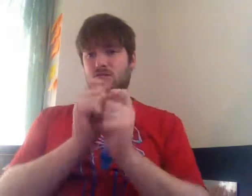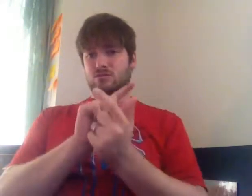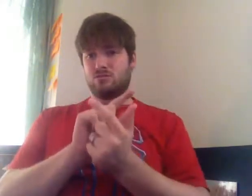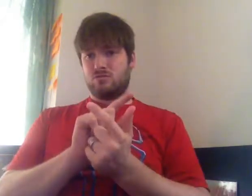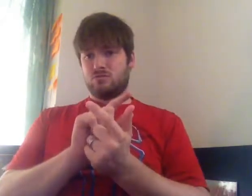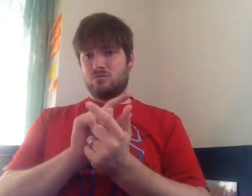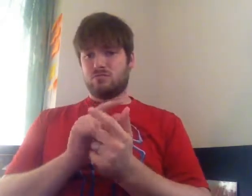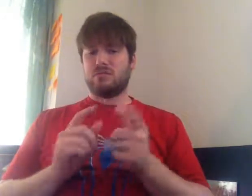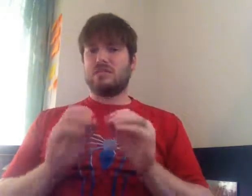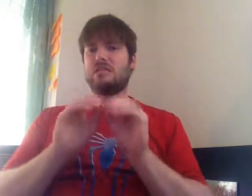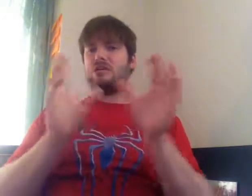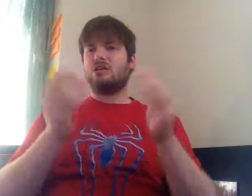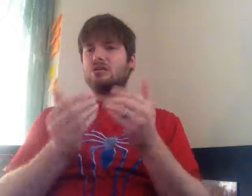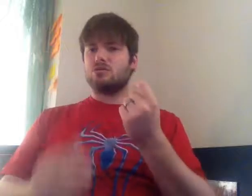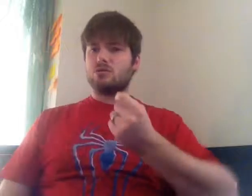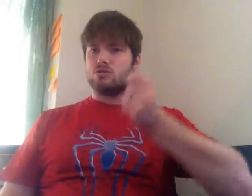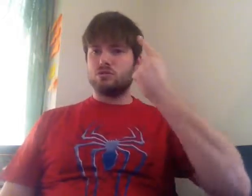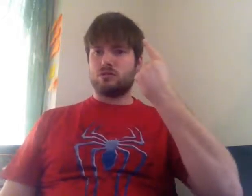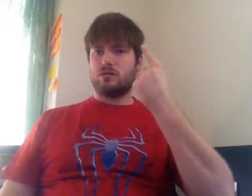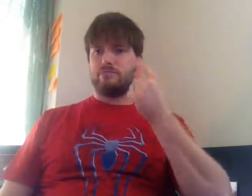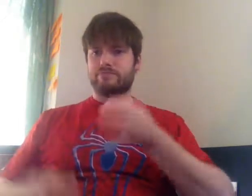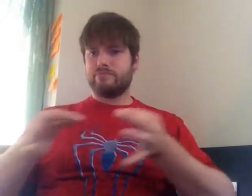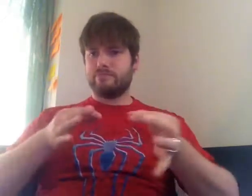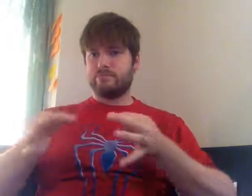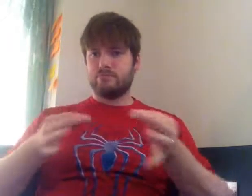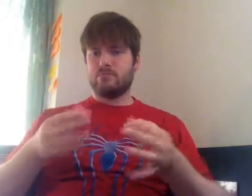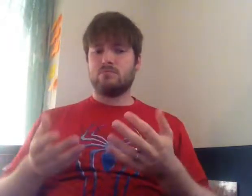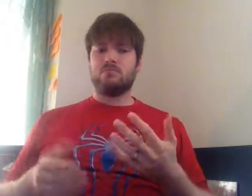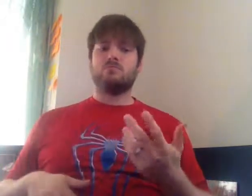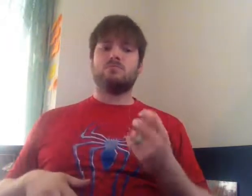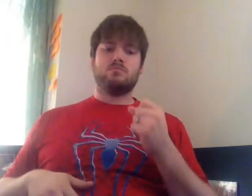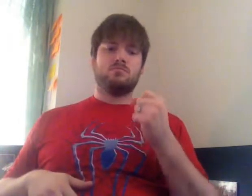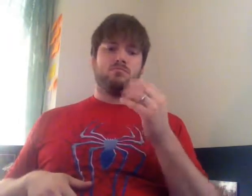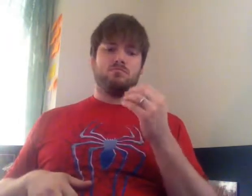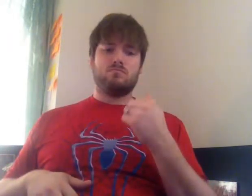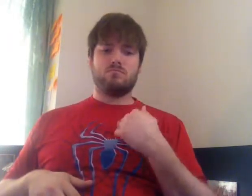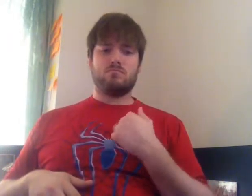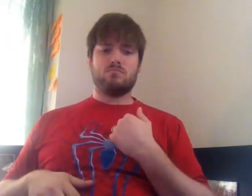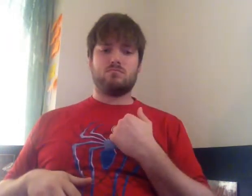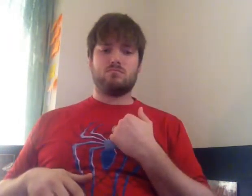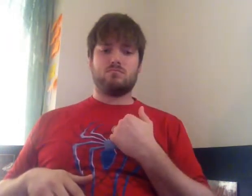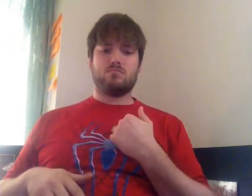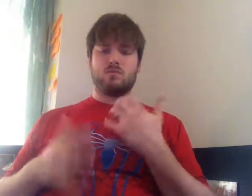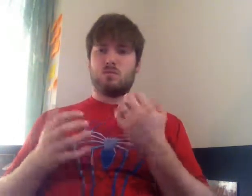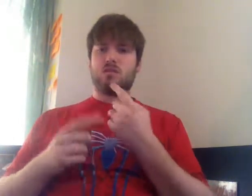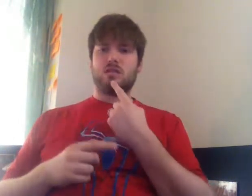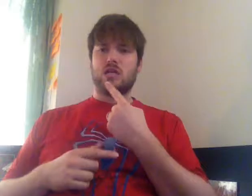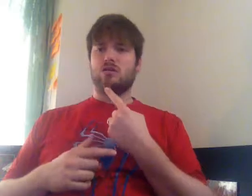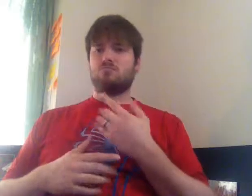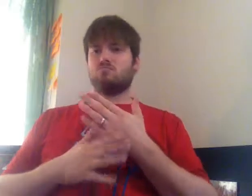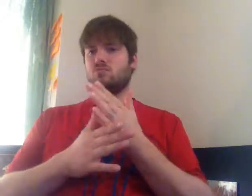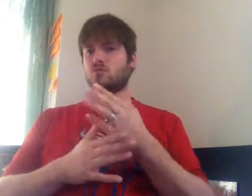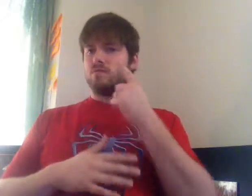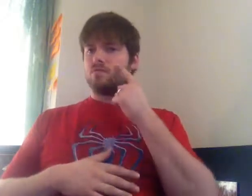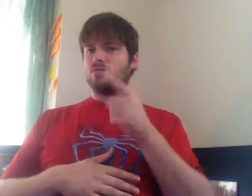in place at this time. Let me see if I can get those counties in place to show you exactly who is dealing with it. They're in Essex County until